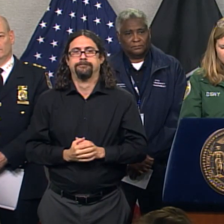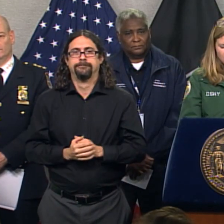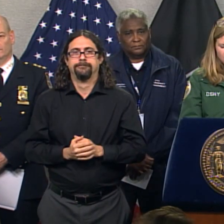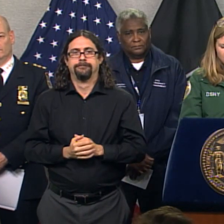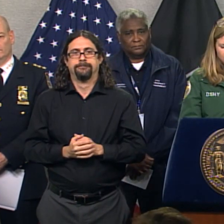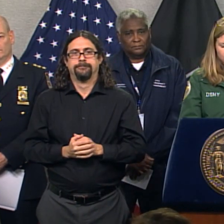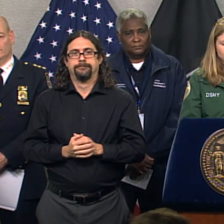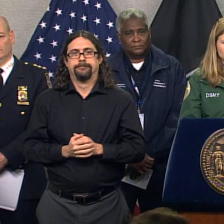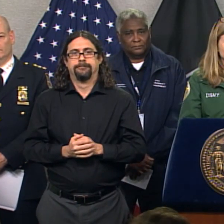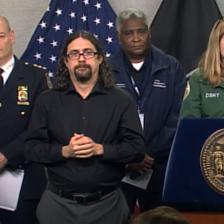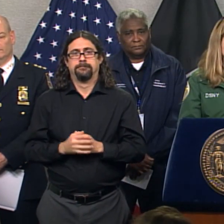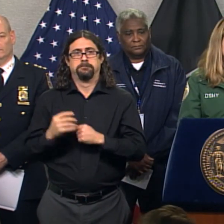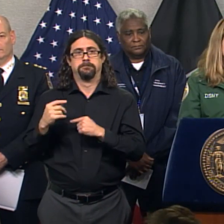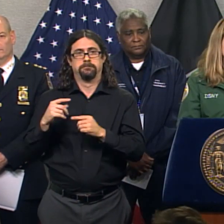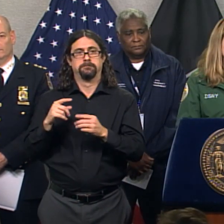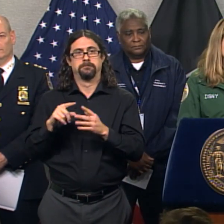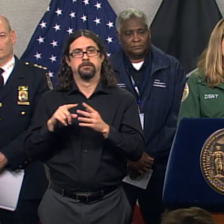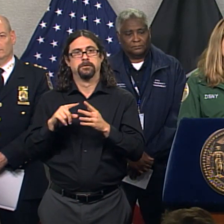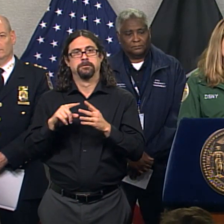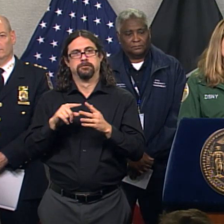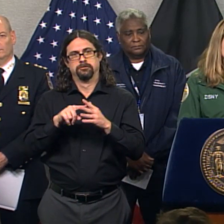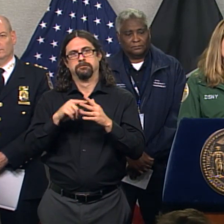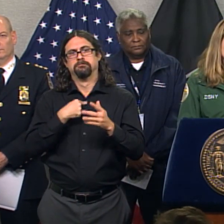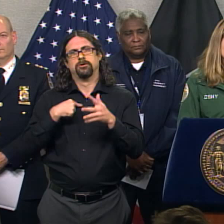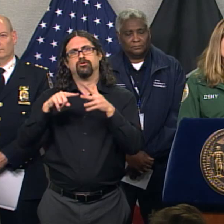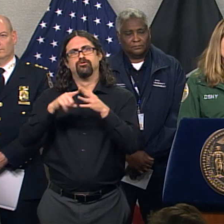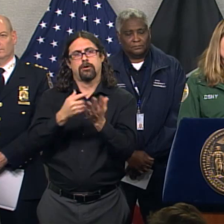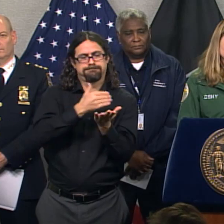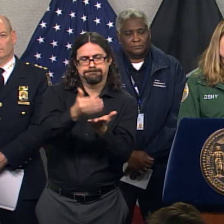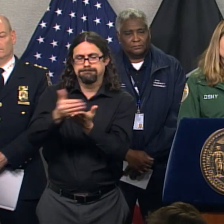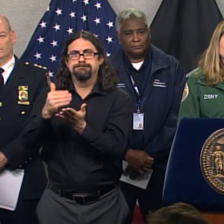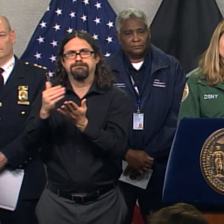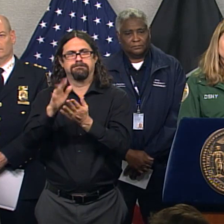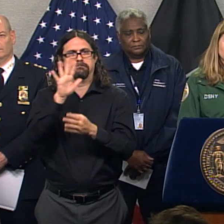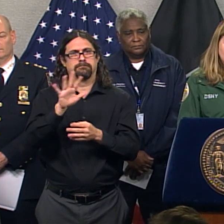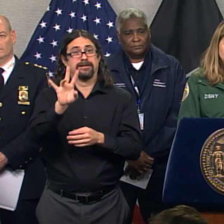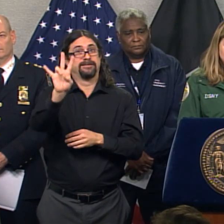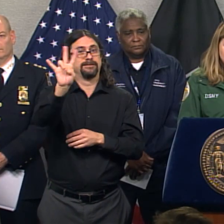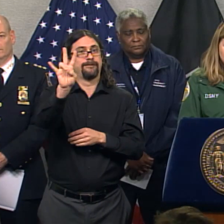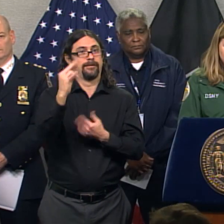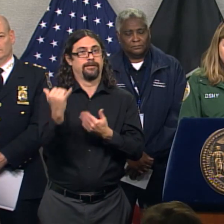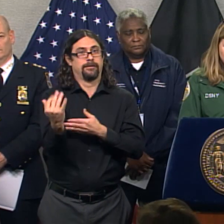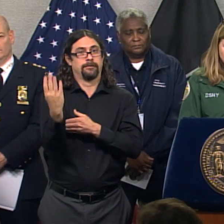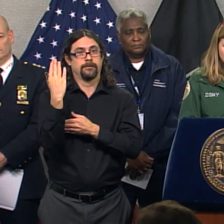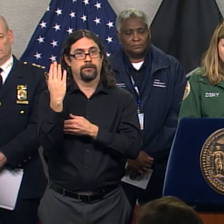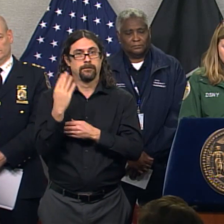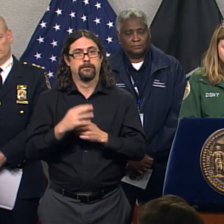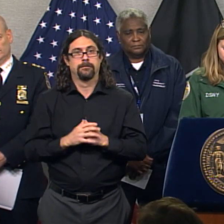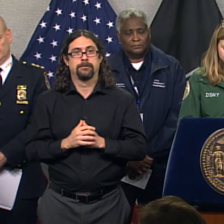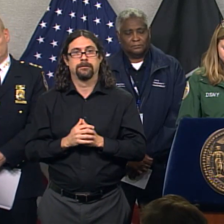morning. You can track us on Plow NYC at any time to see when we were last there.